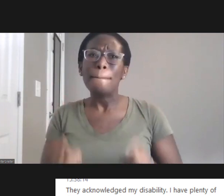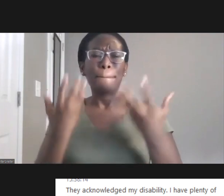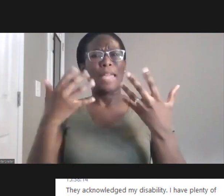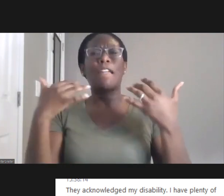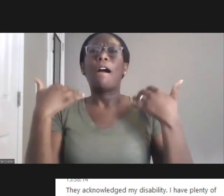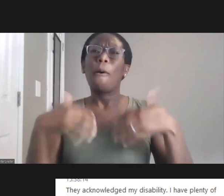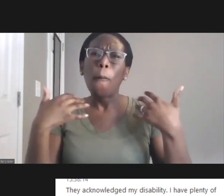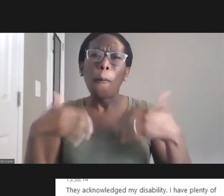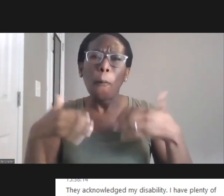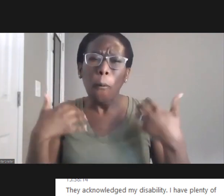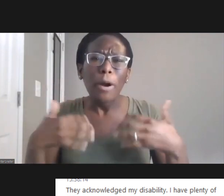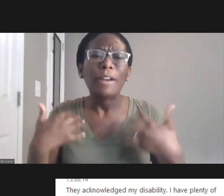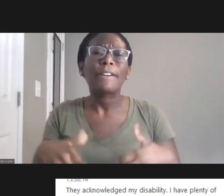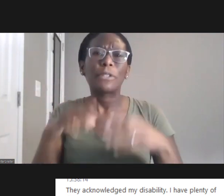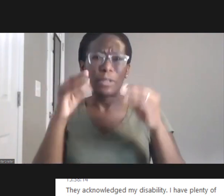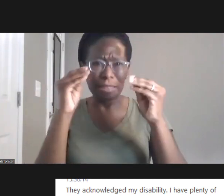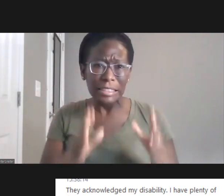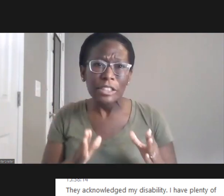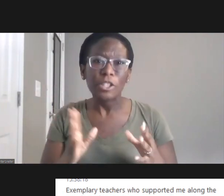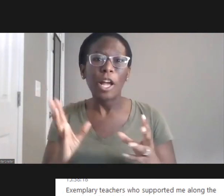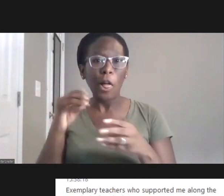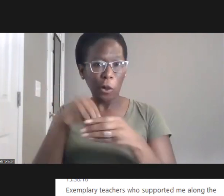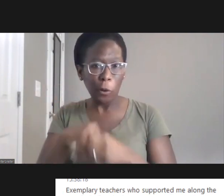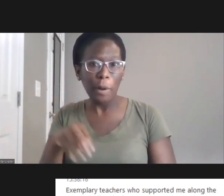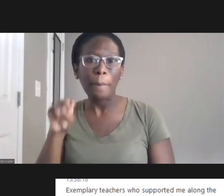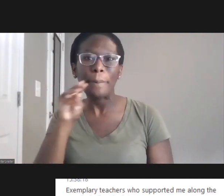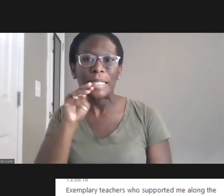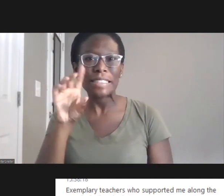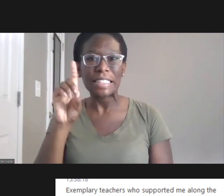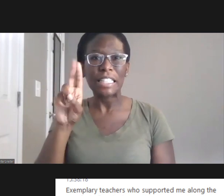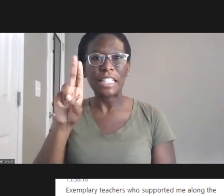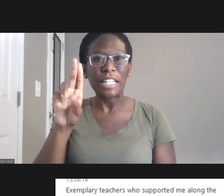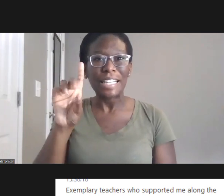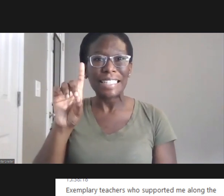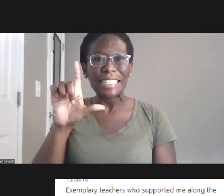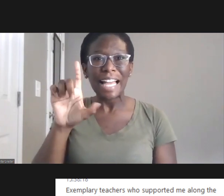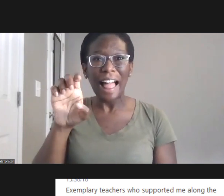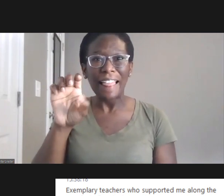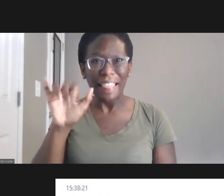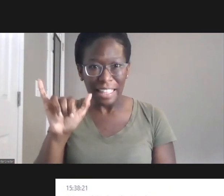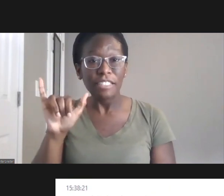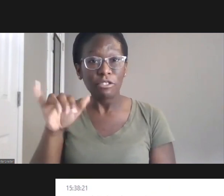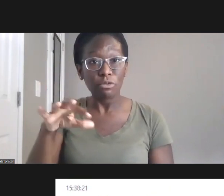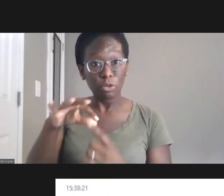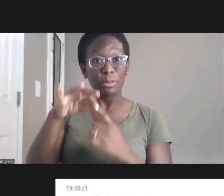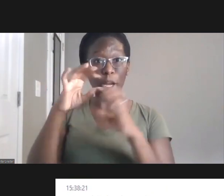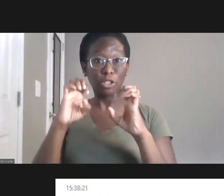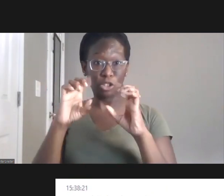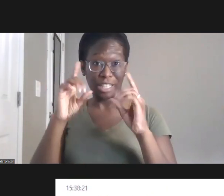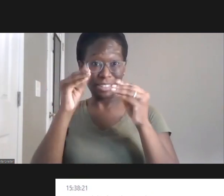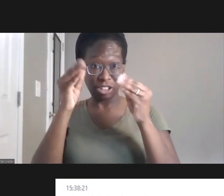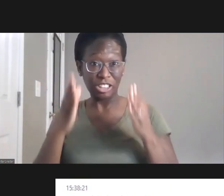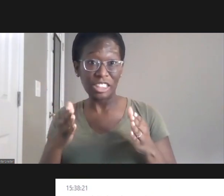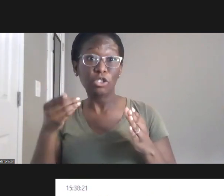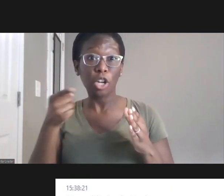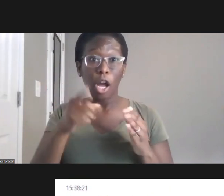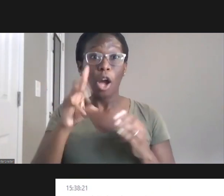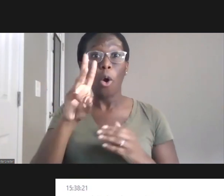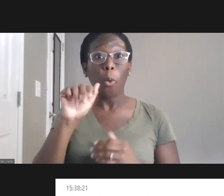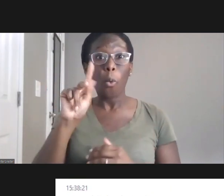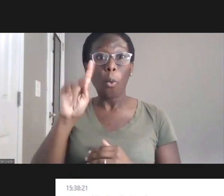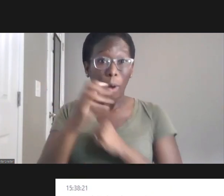way, including the late Mrs. Dudley, my special education teacher when I transferred to Wake County Schools in the middle of second